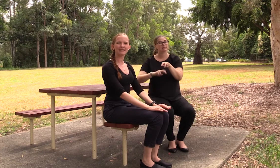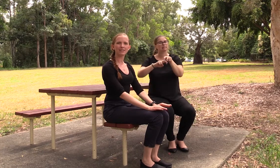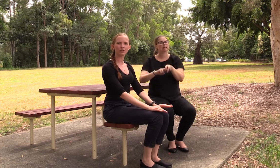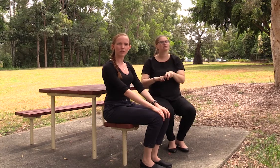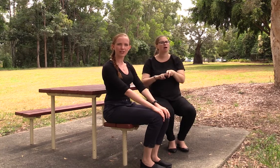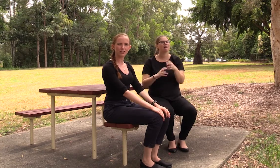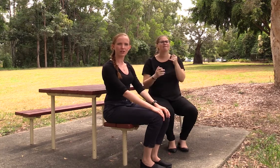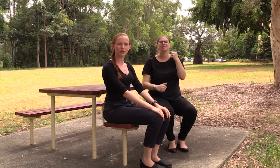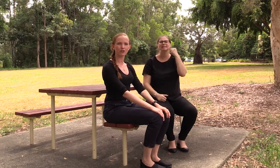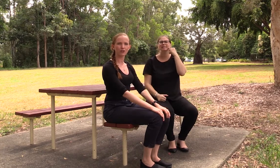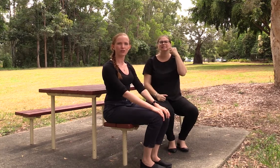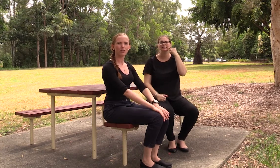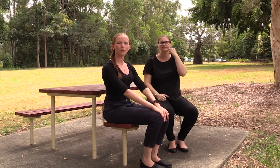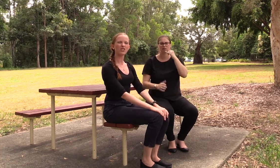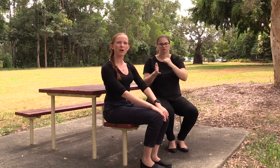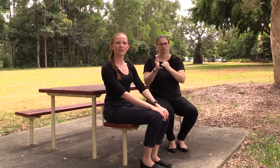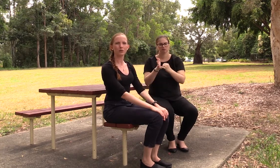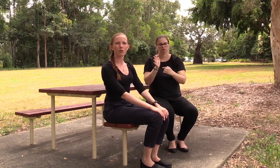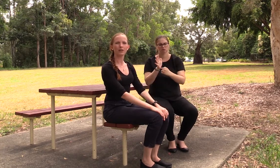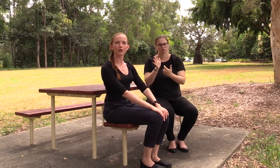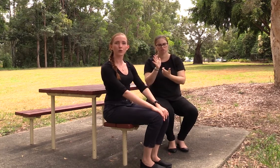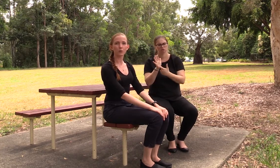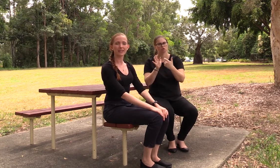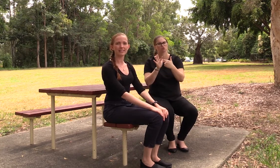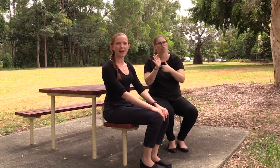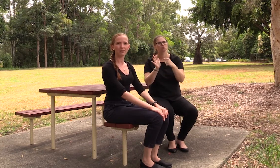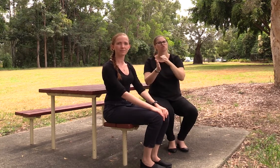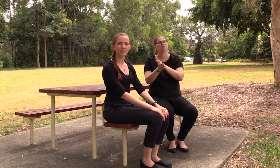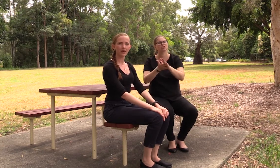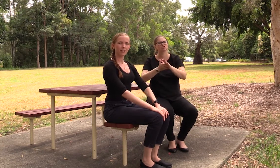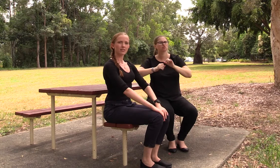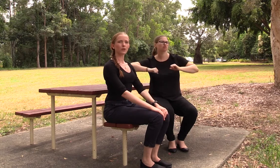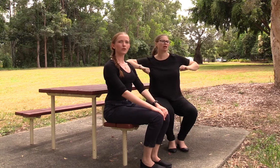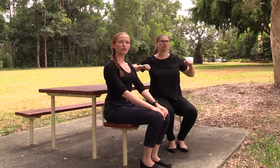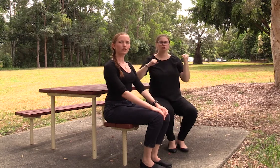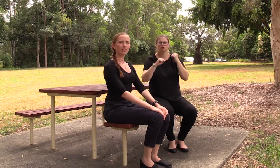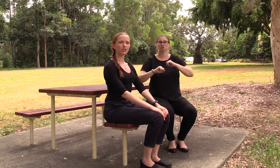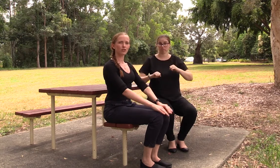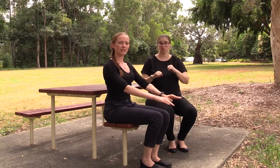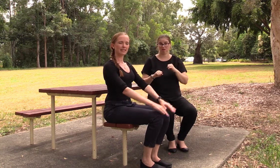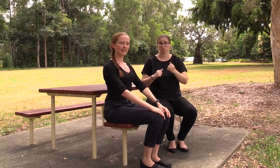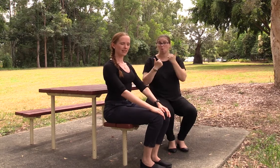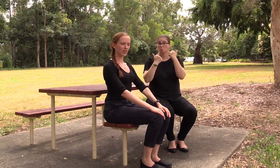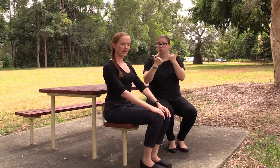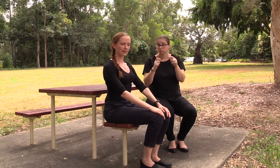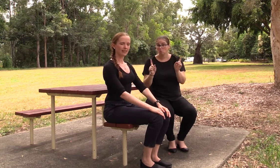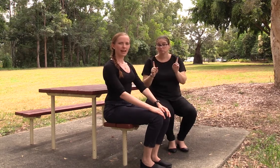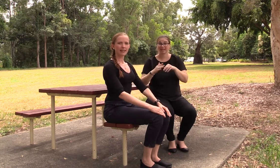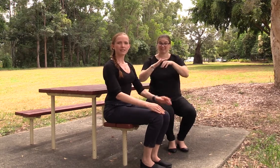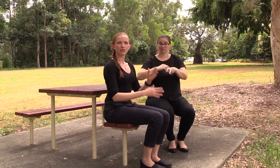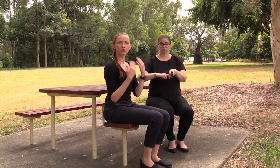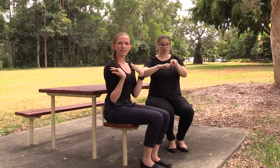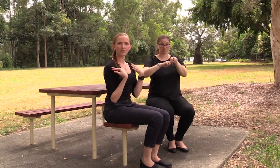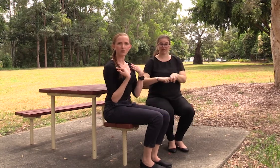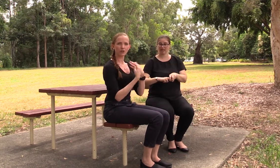really easy stretches you can do, which you might do while you're cooling down. So a good stretch to do sitting in a chair